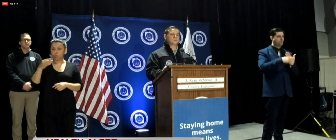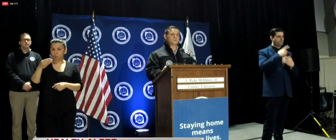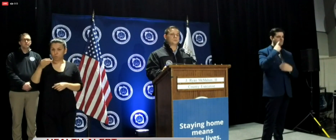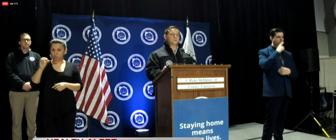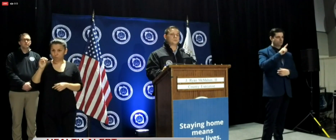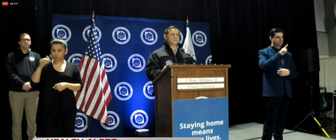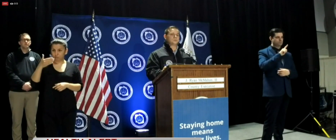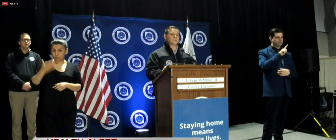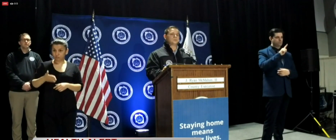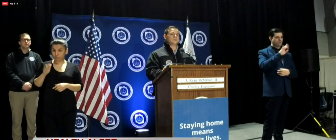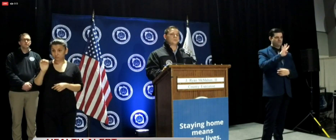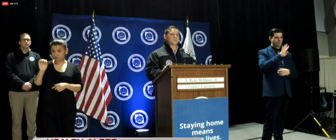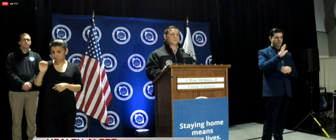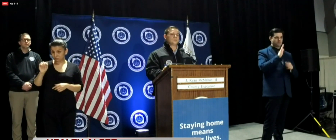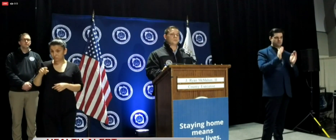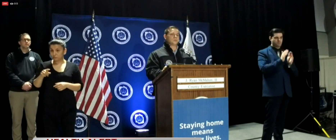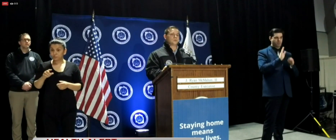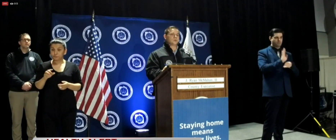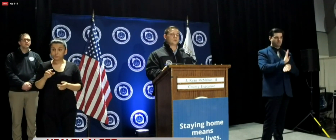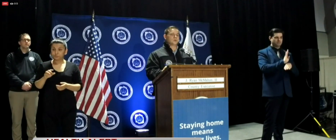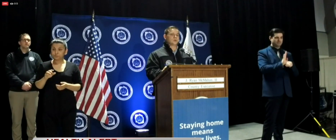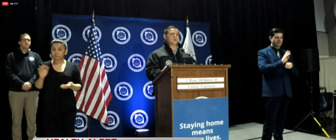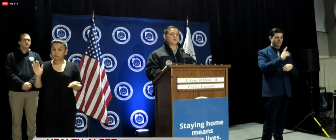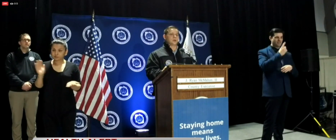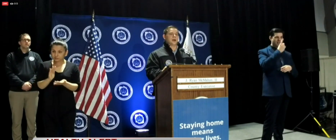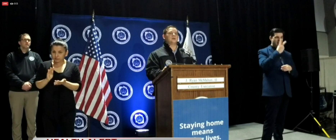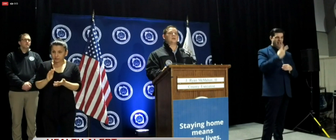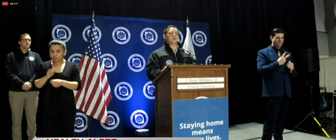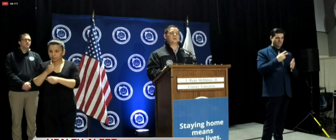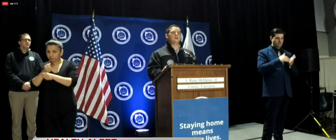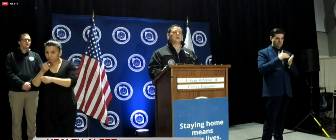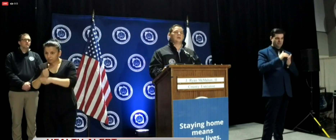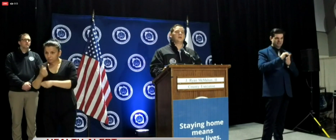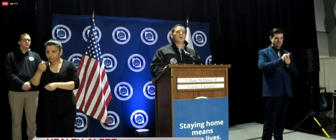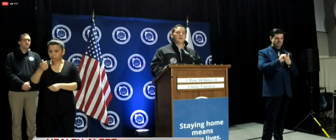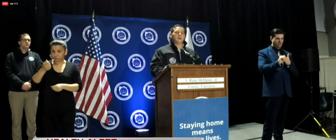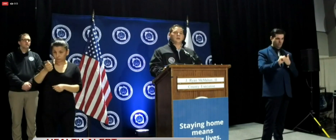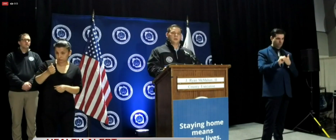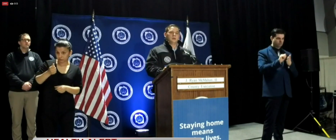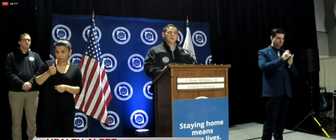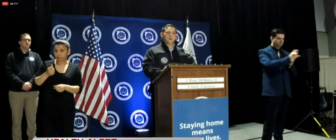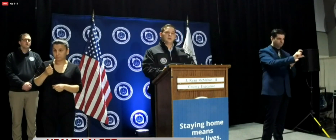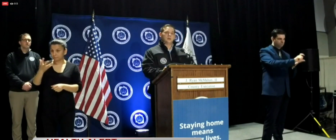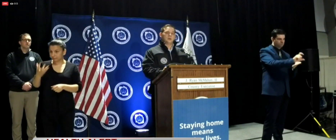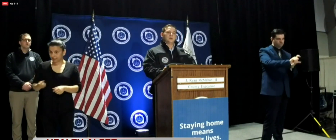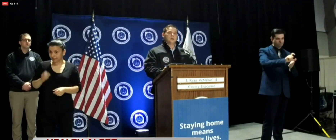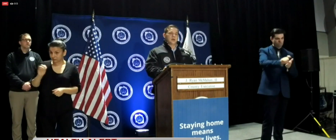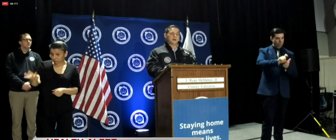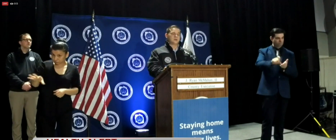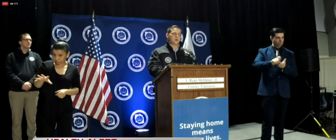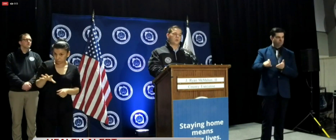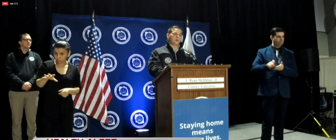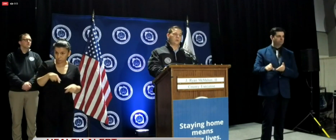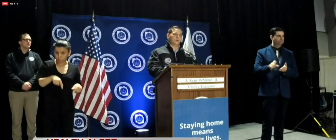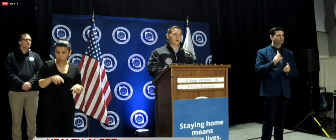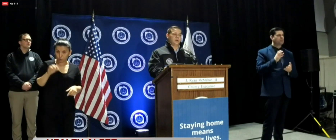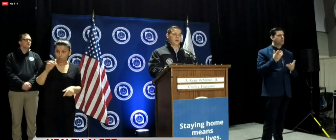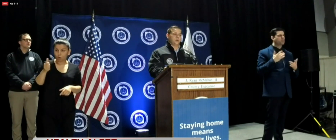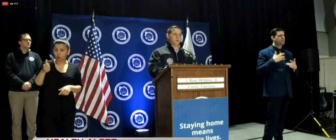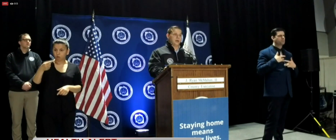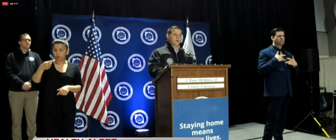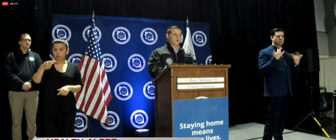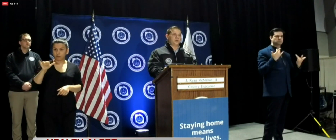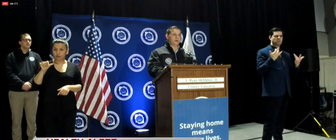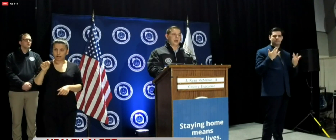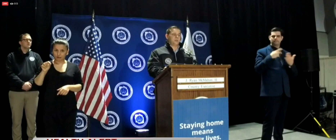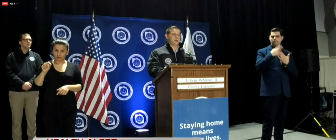the status of the county's program? It's a little different. Yeah. It's that GAP loan, but what's the status of that Yeah, program? so